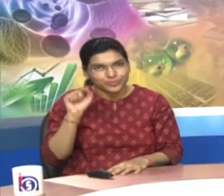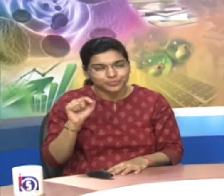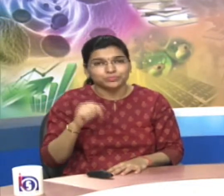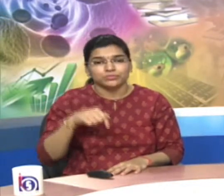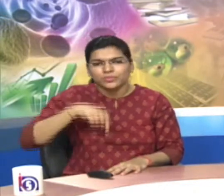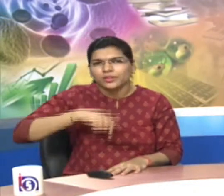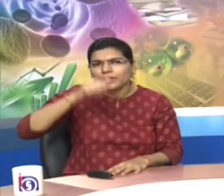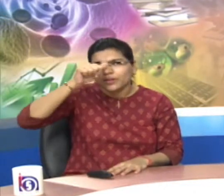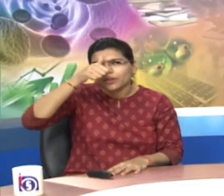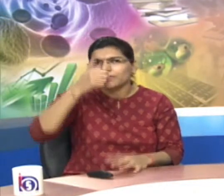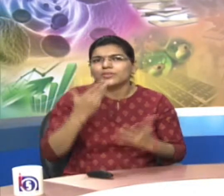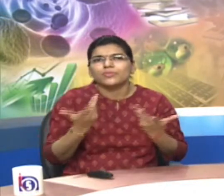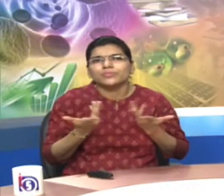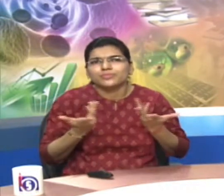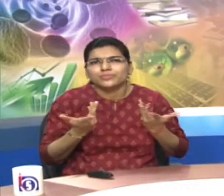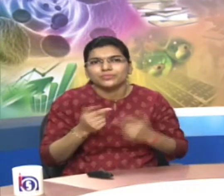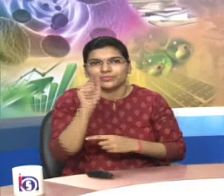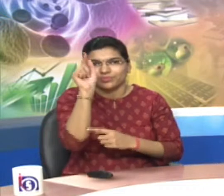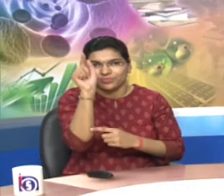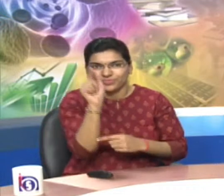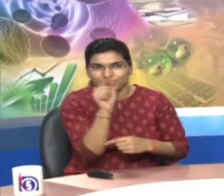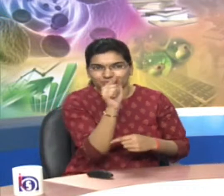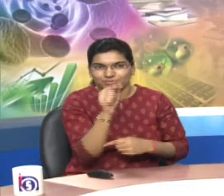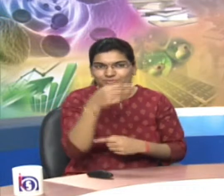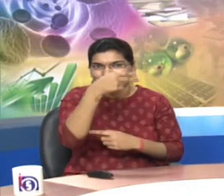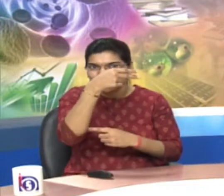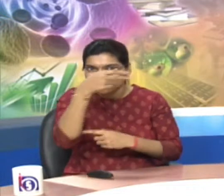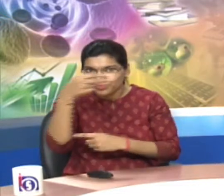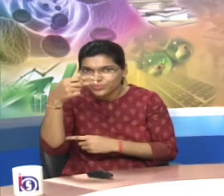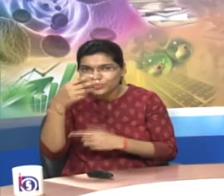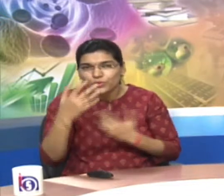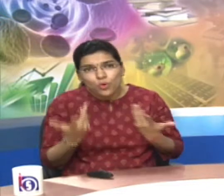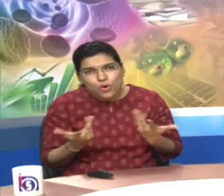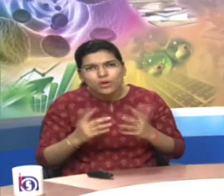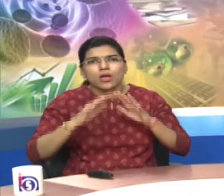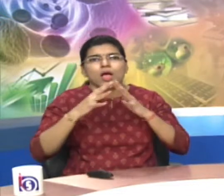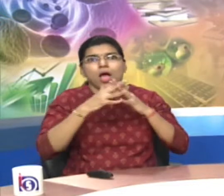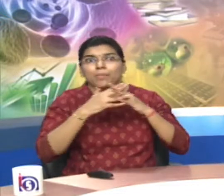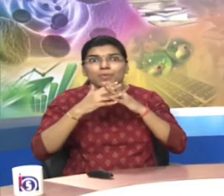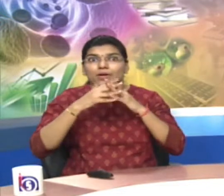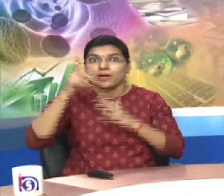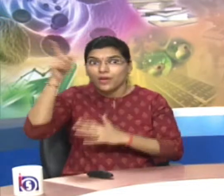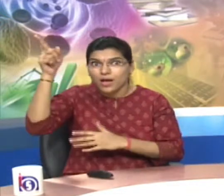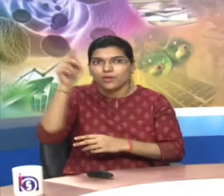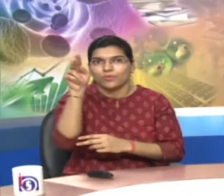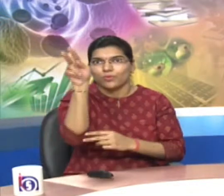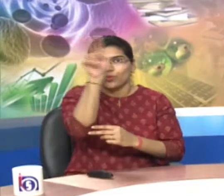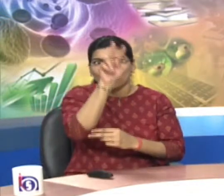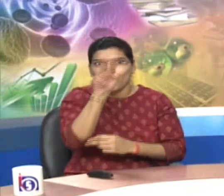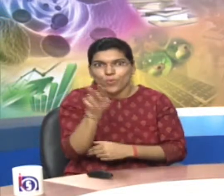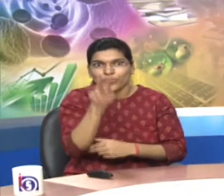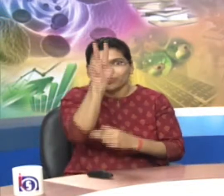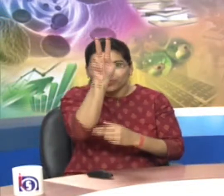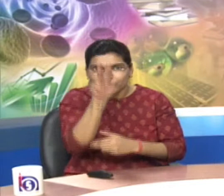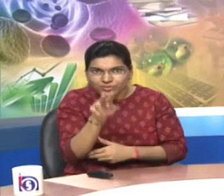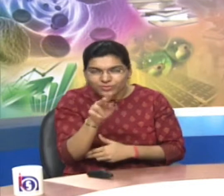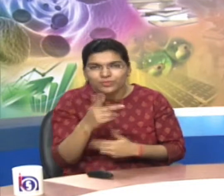different currency. In India, which currency we use? Rupees. In America, we